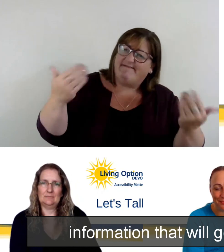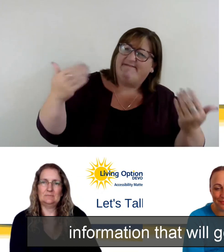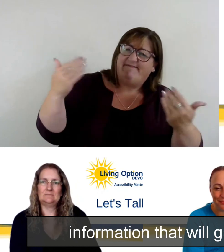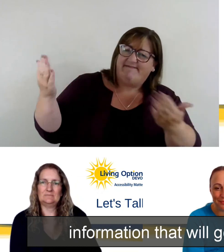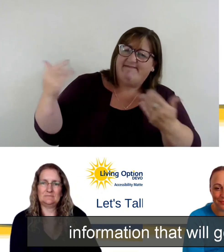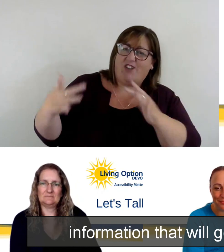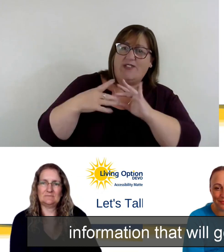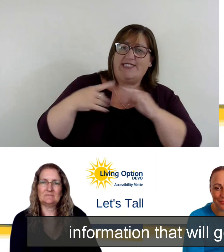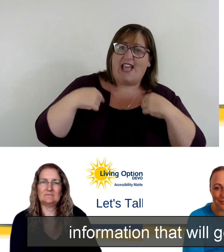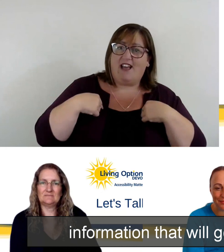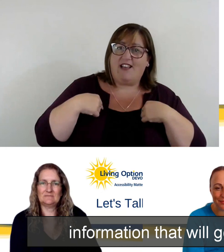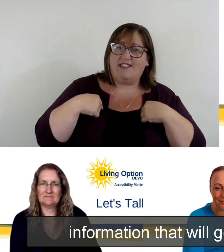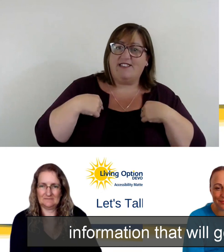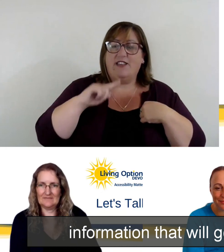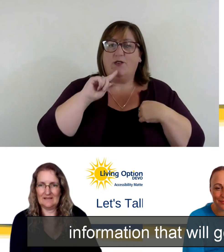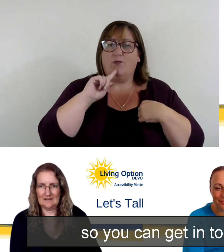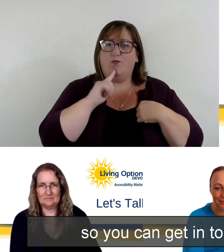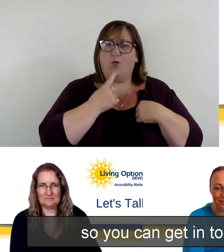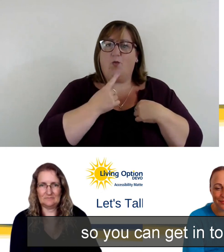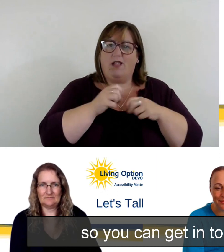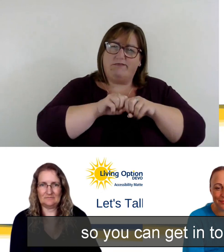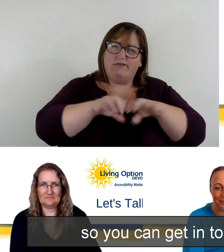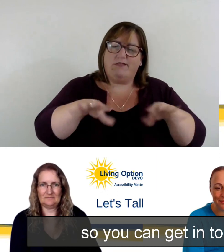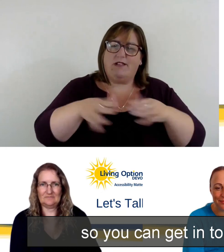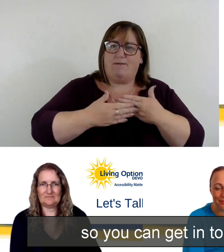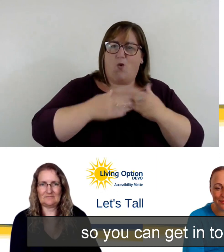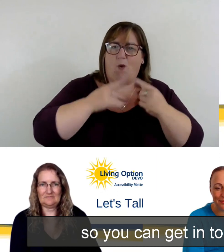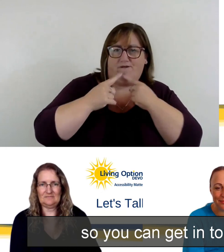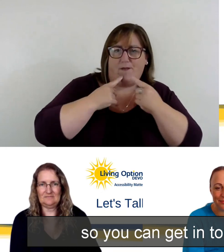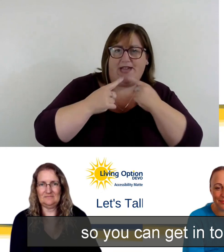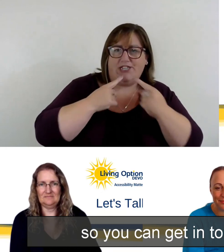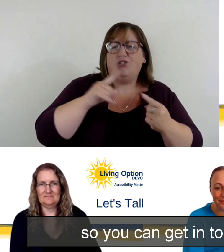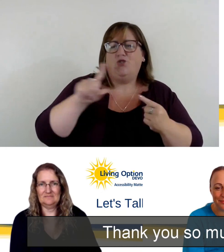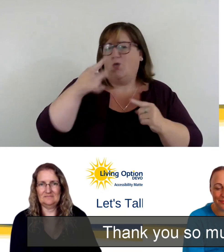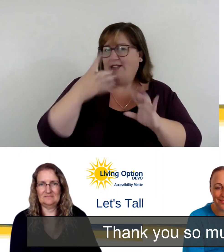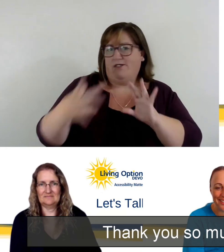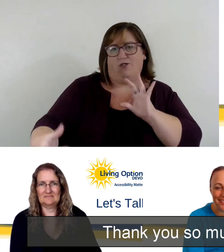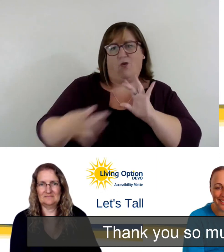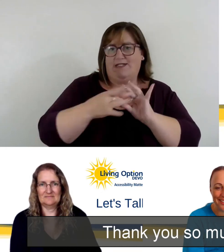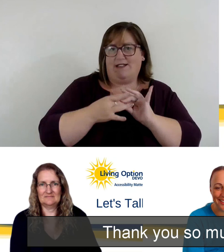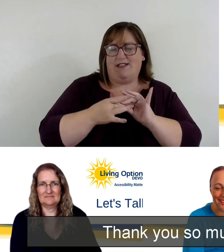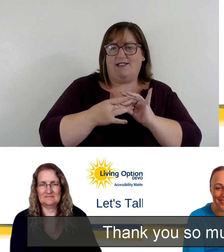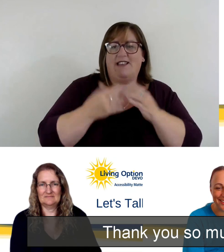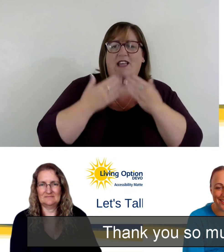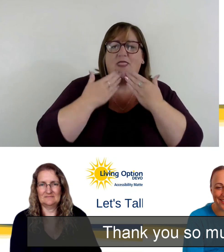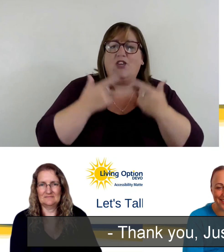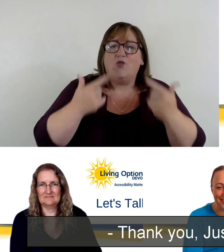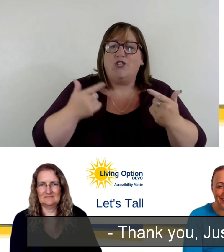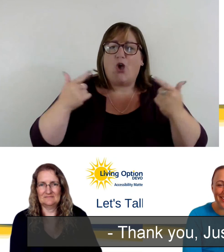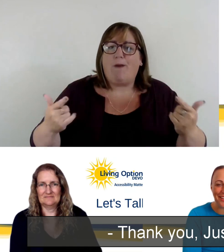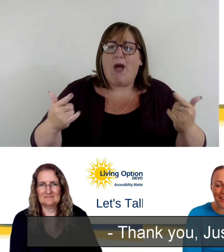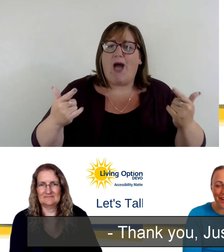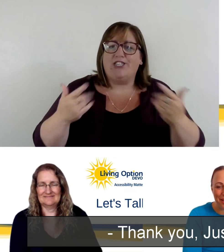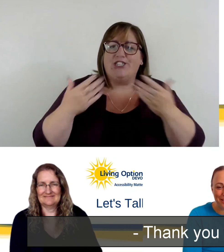information that will go with this recording, so you can get in touch with us easily. Thank you so much, everybody. Thank